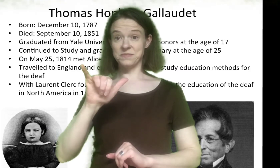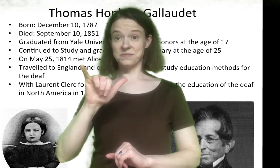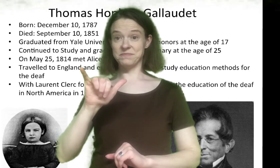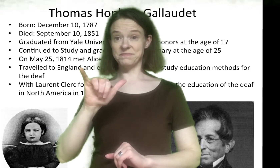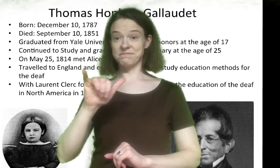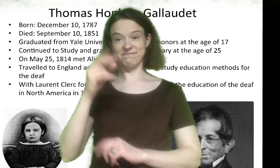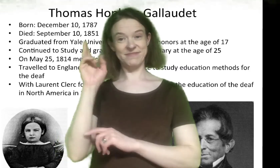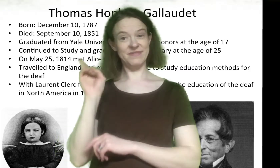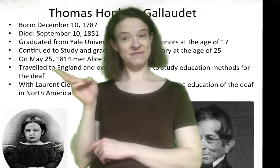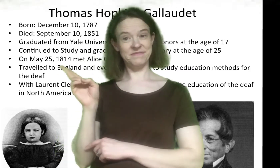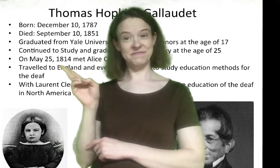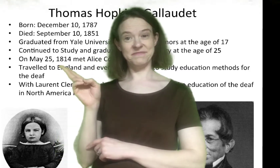History.